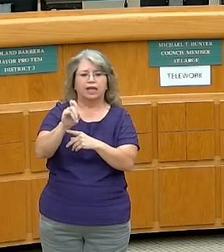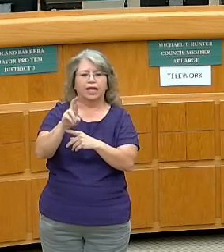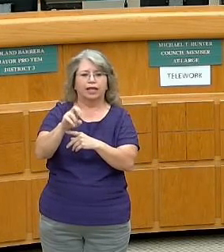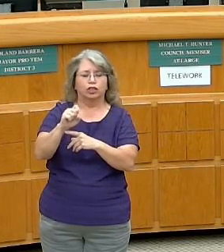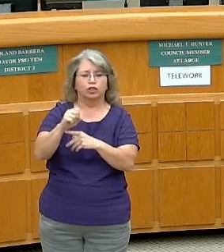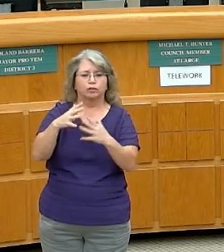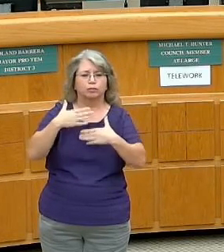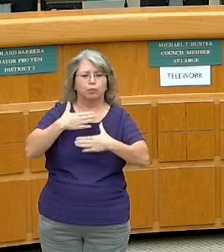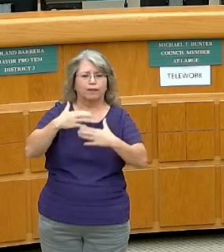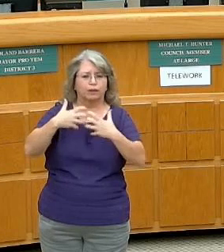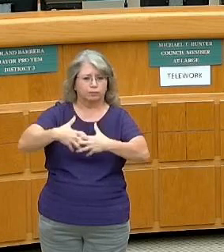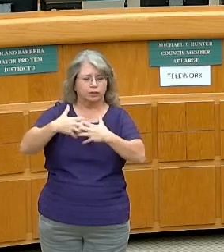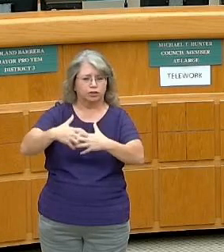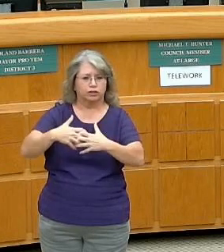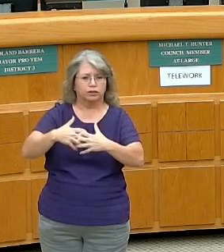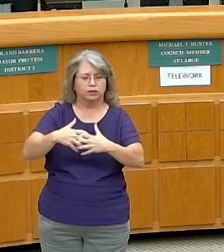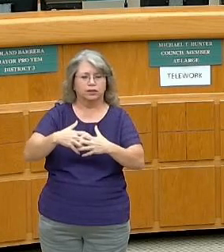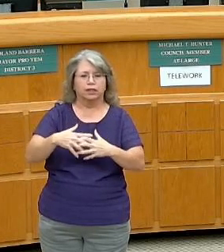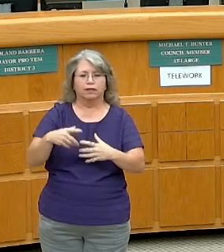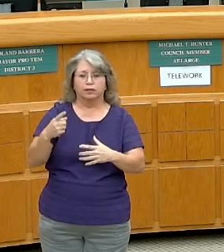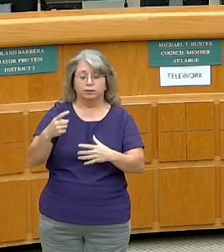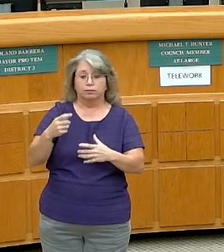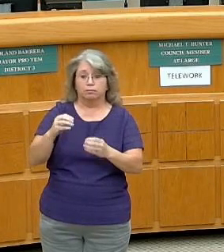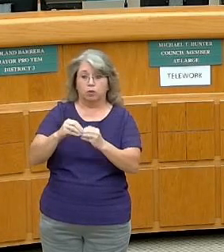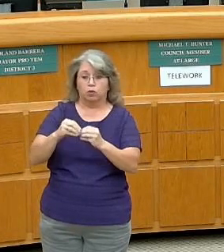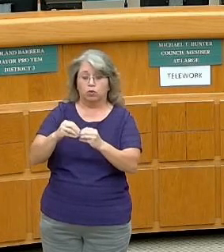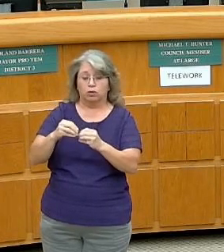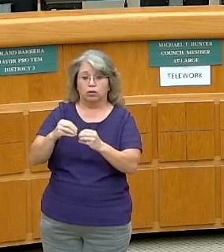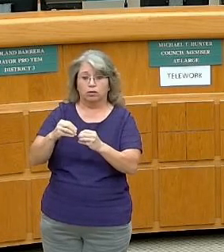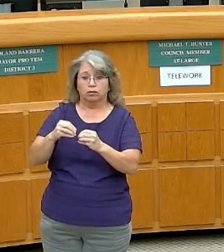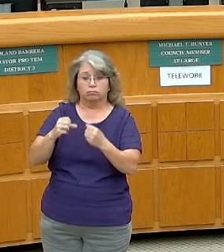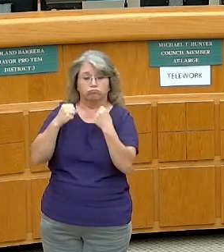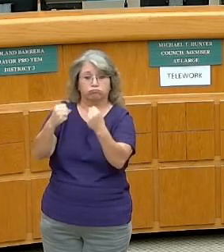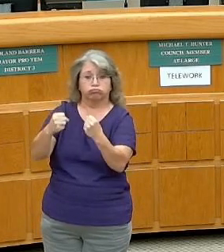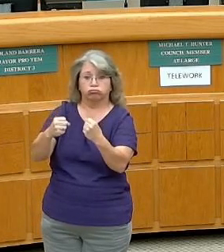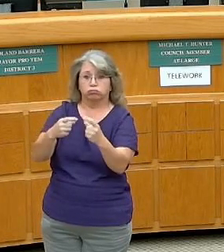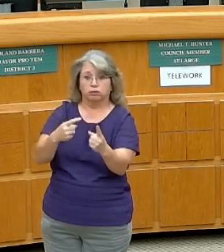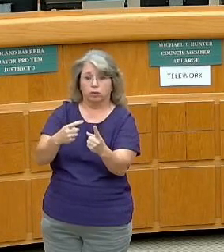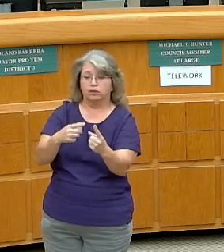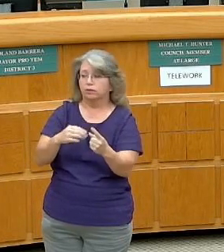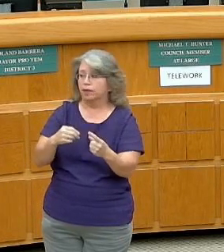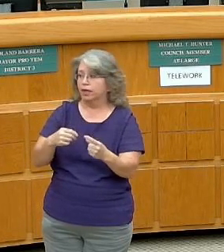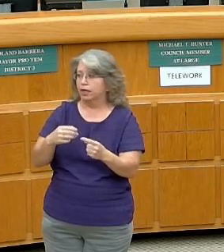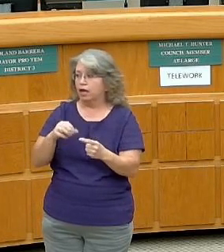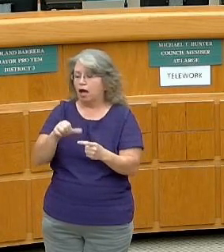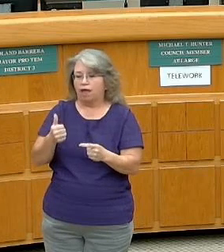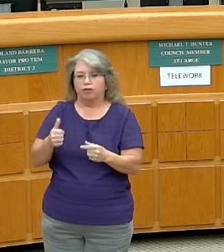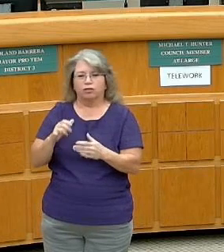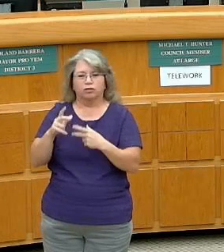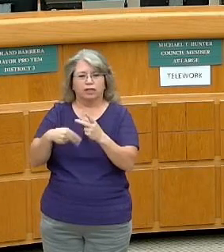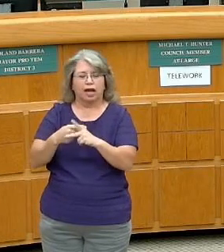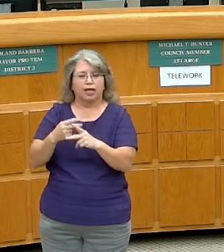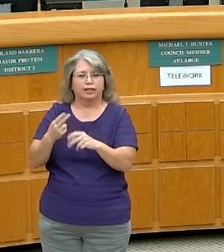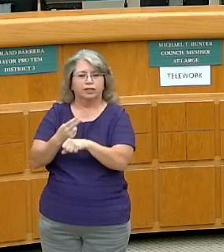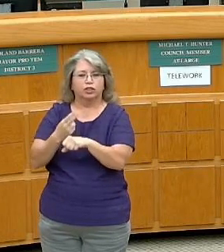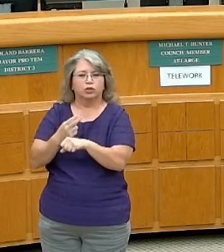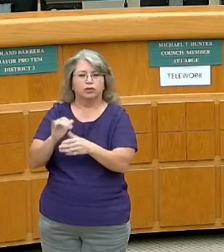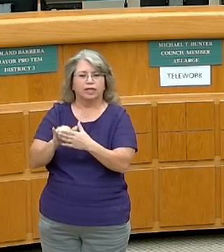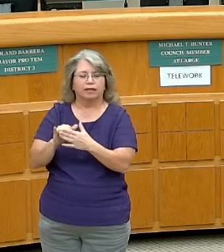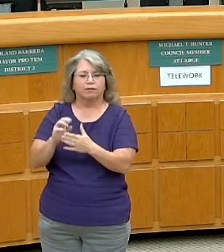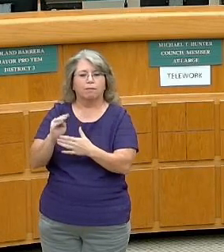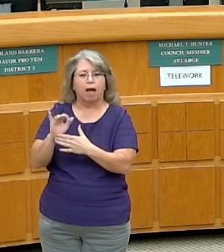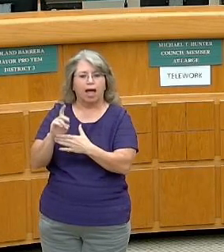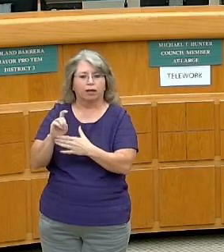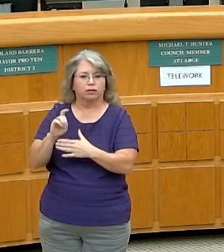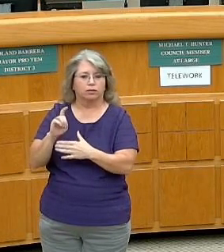ones than the ones that are used if you have mild breathing issues. But 88, so we have 88 in our